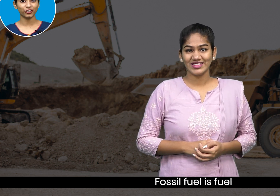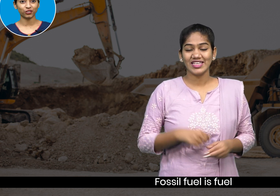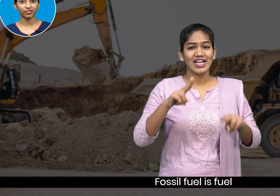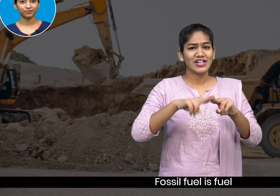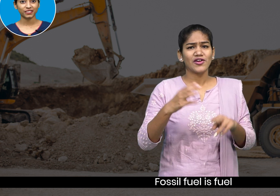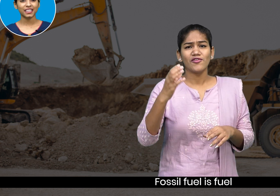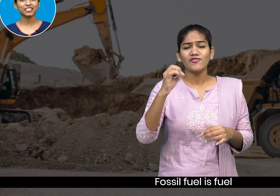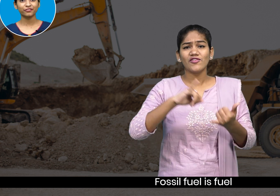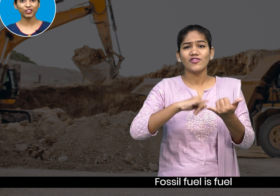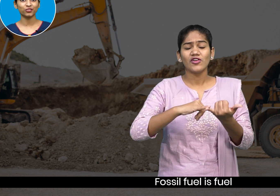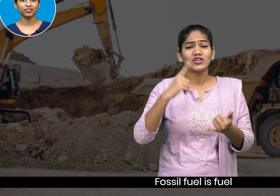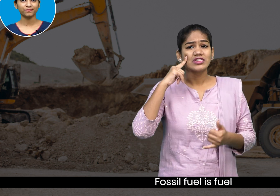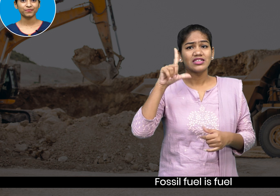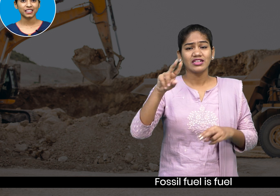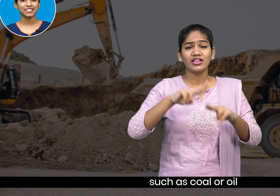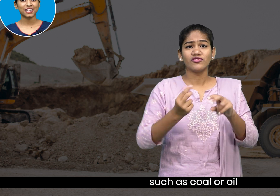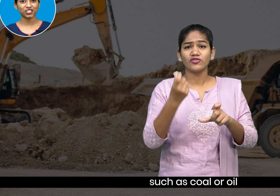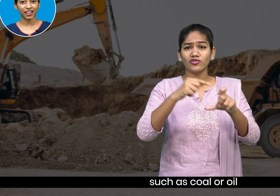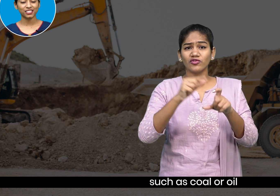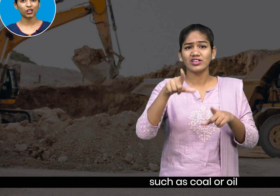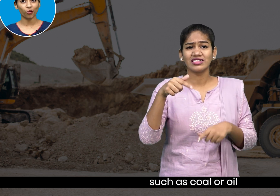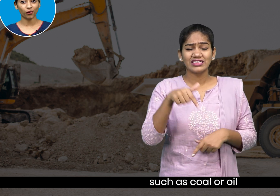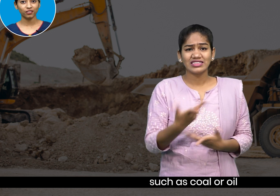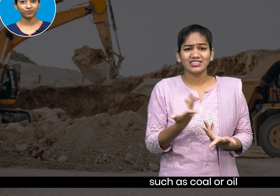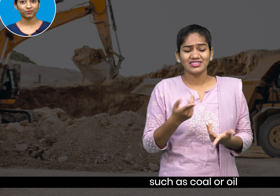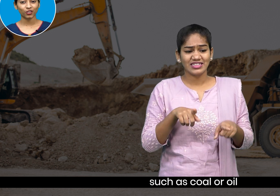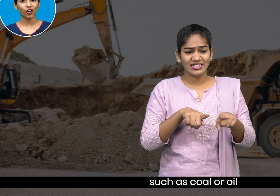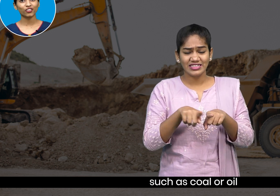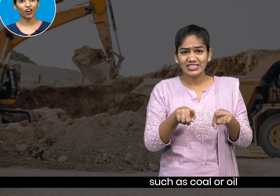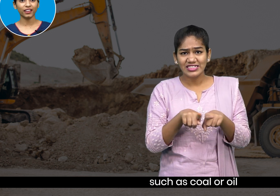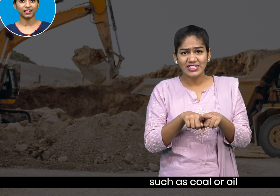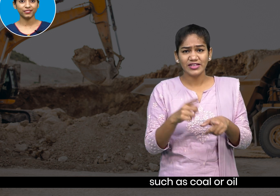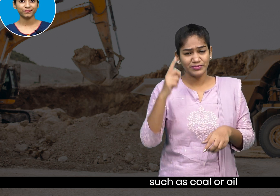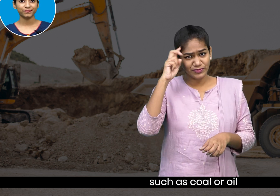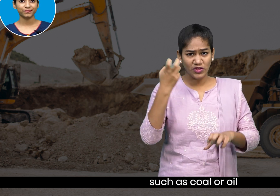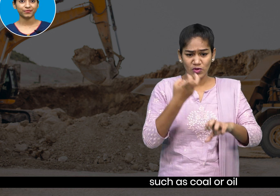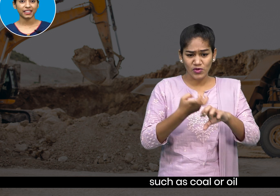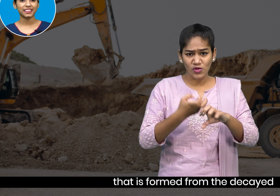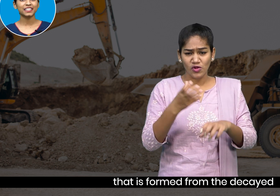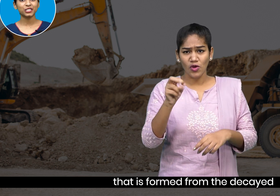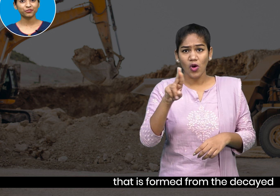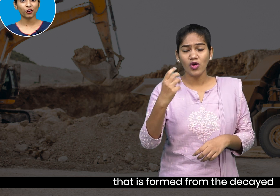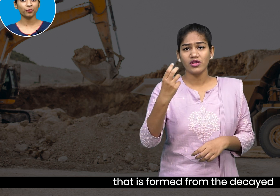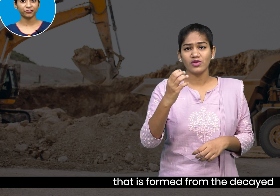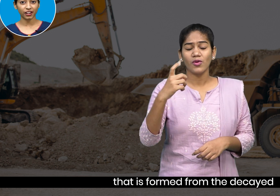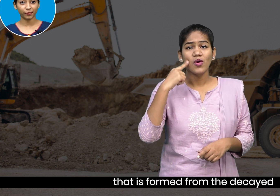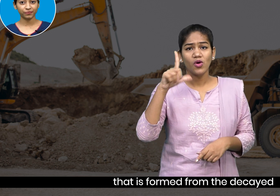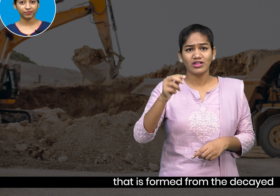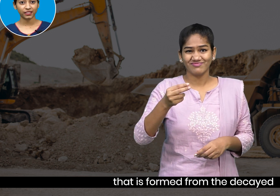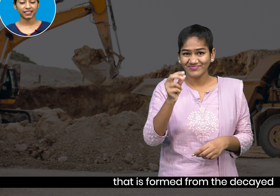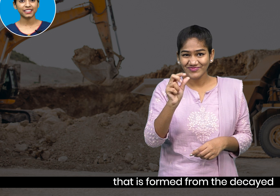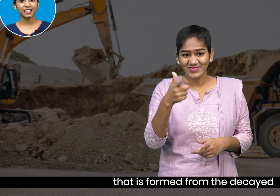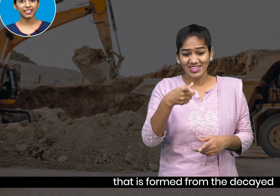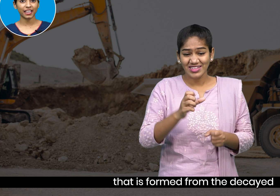fossil fuel is fuel such as coal or oil that is formed